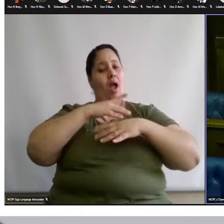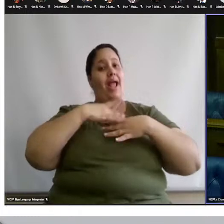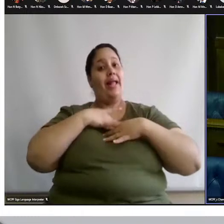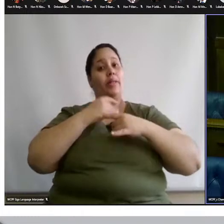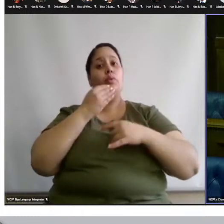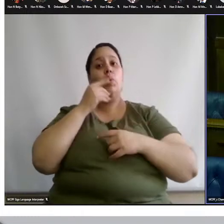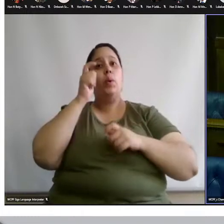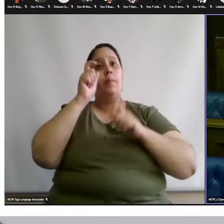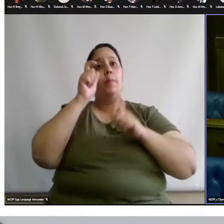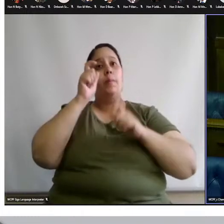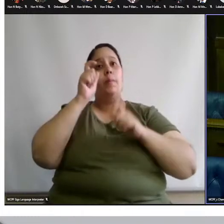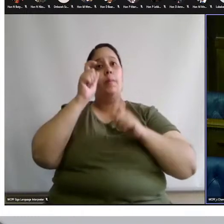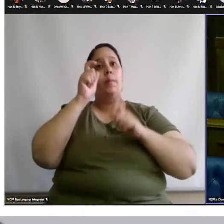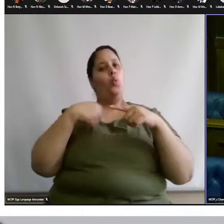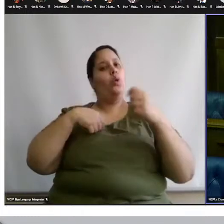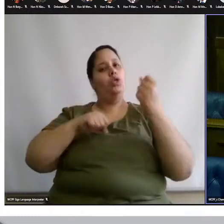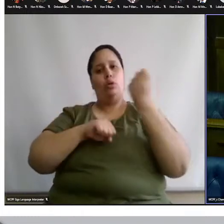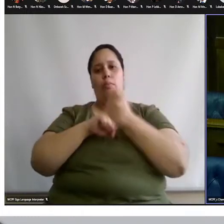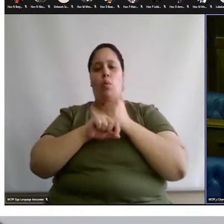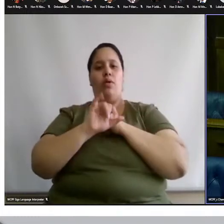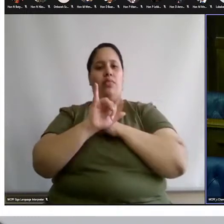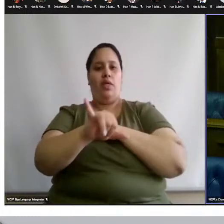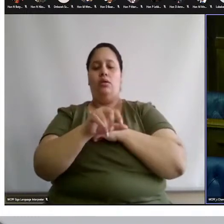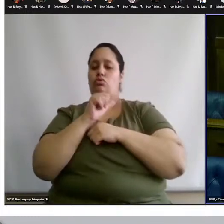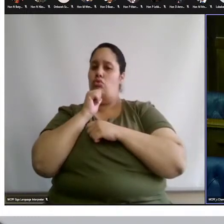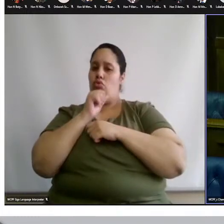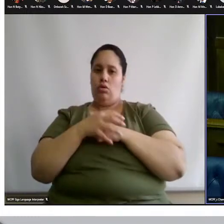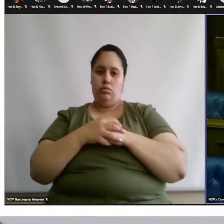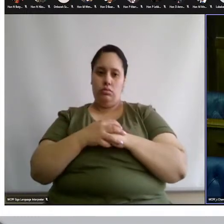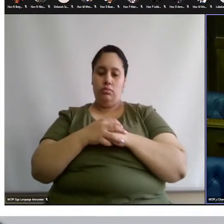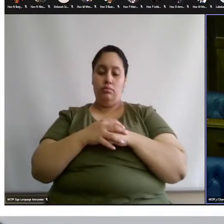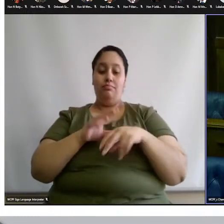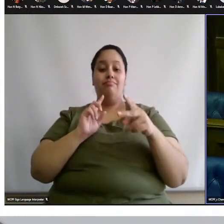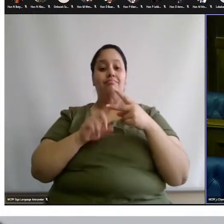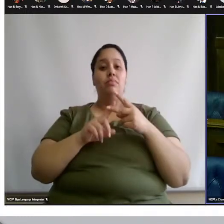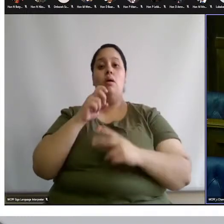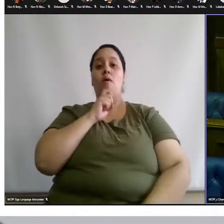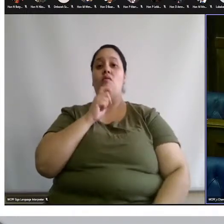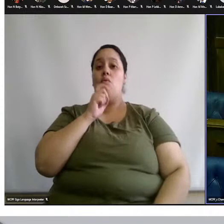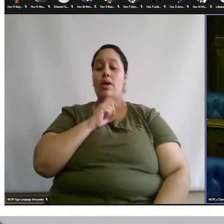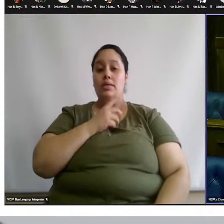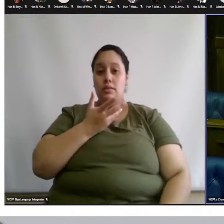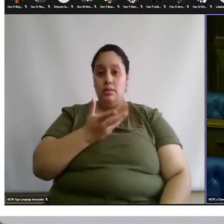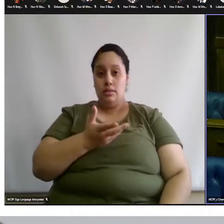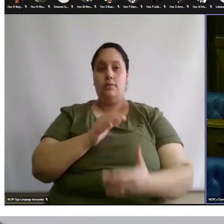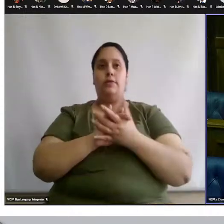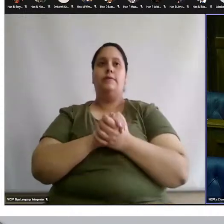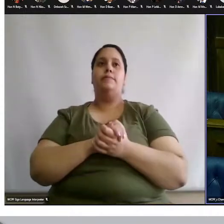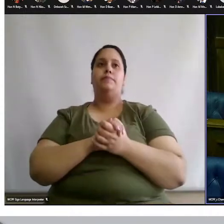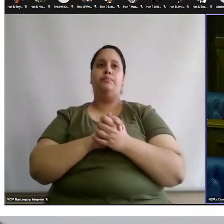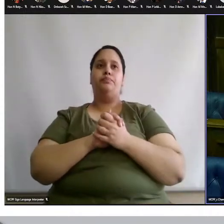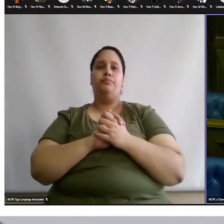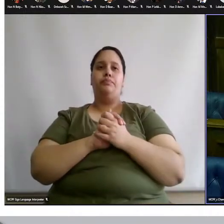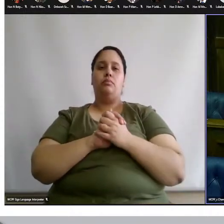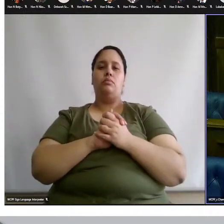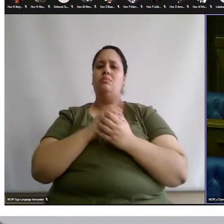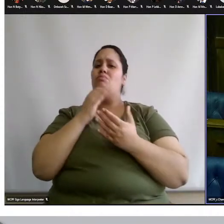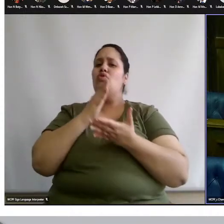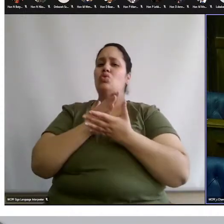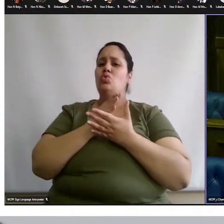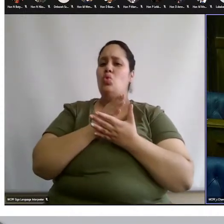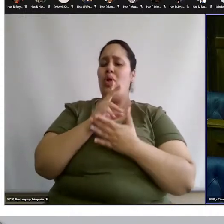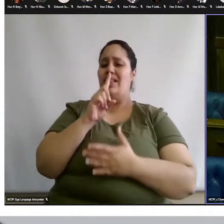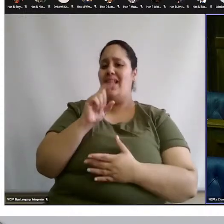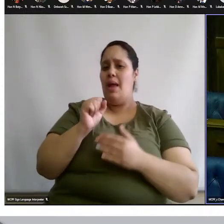on record, we do not support that appointment. Secondly, in Beaufort West, I'm not sure that the honorable members of the DA should talk